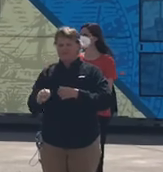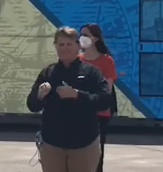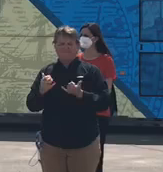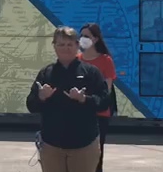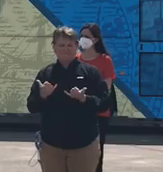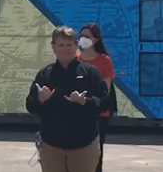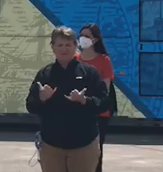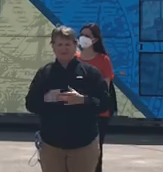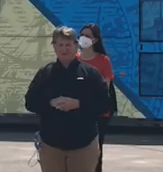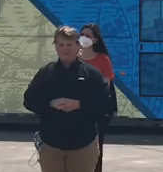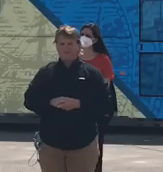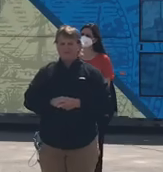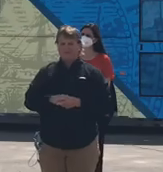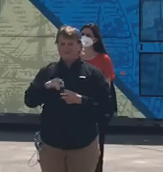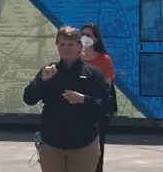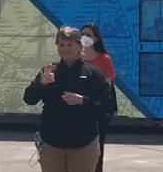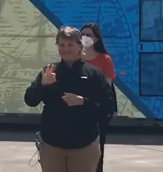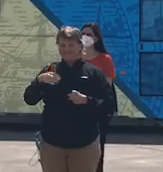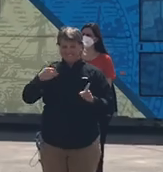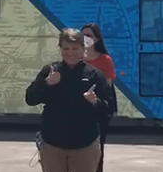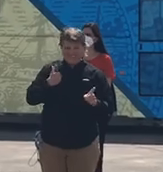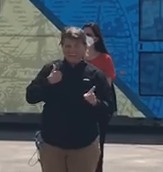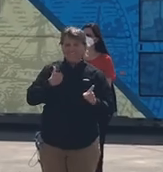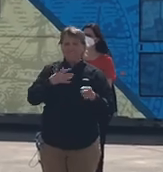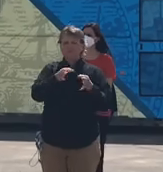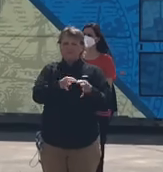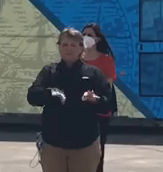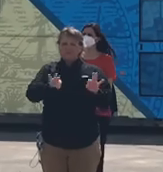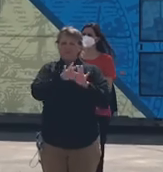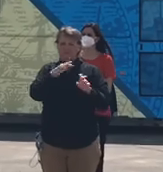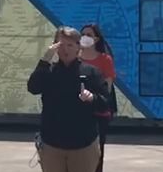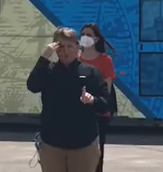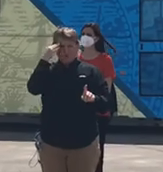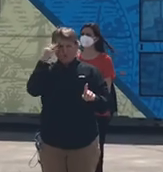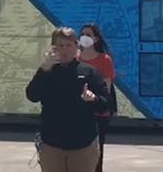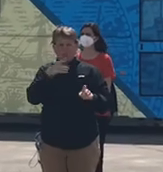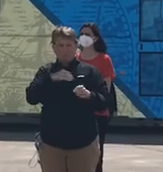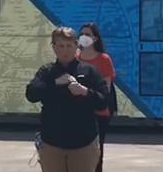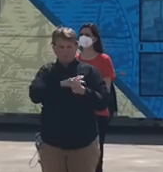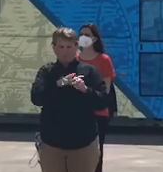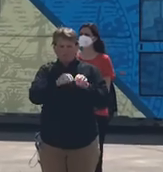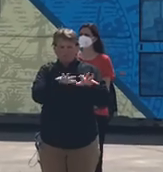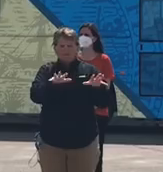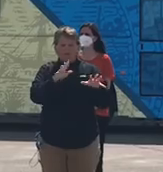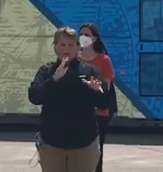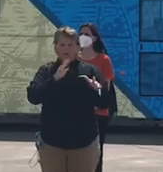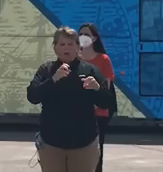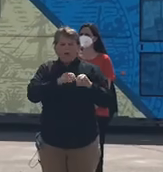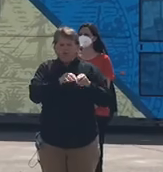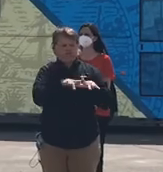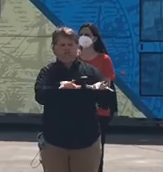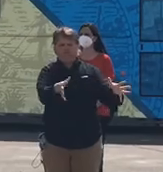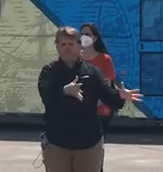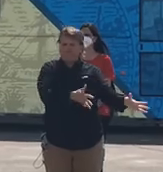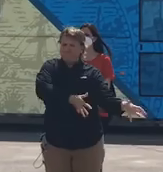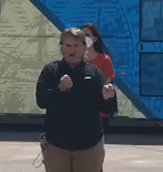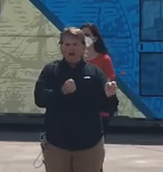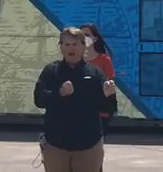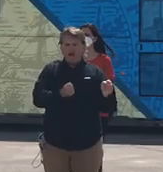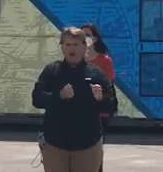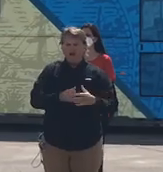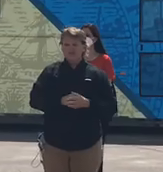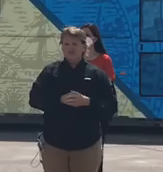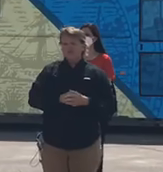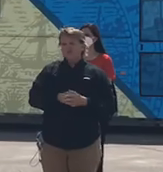there, it's likely to really rapidly expand very quickly. So I think because they're getting in, they're identifying